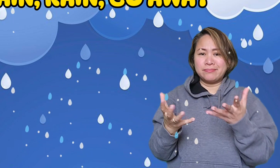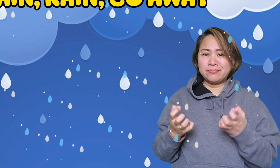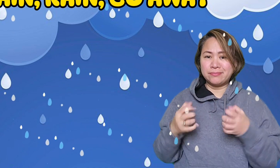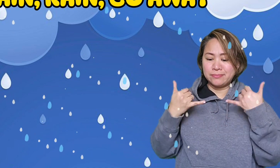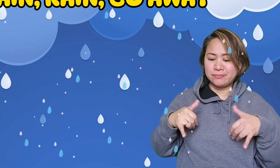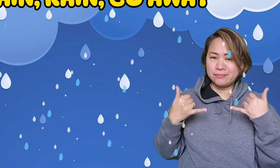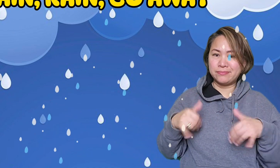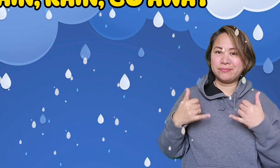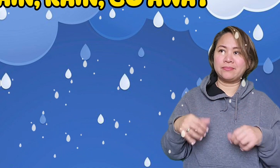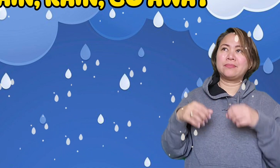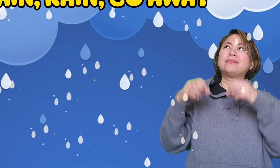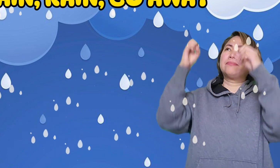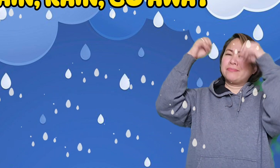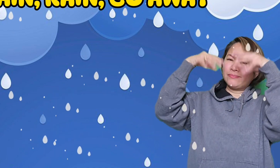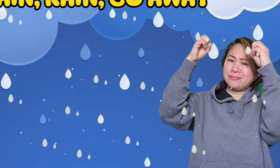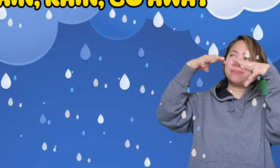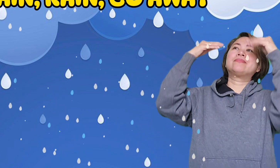rain rain go